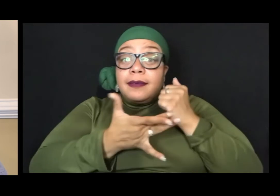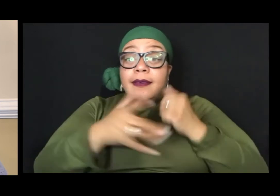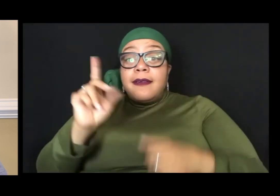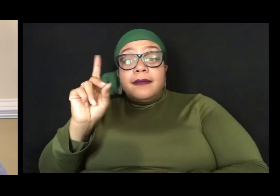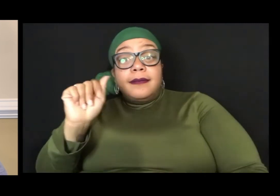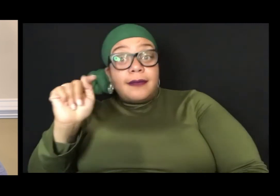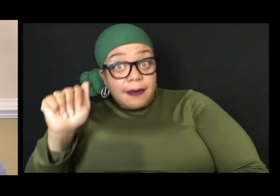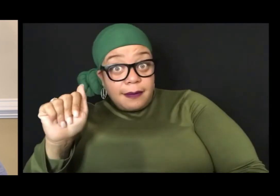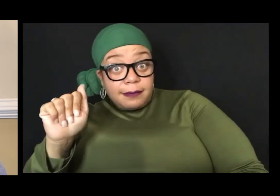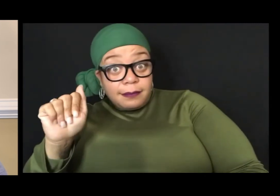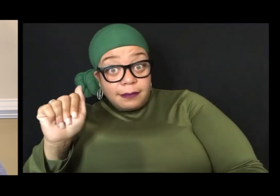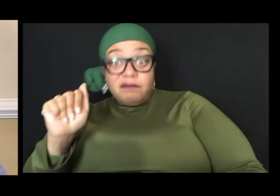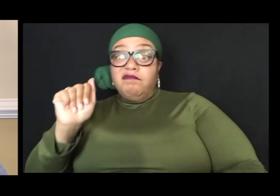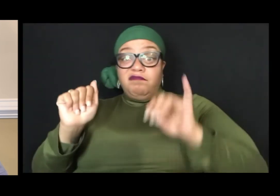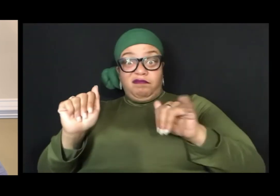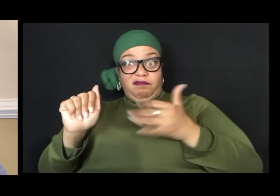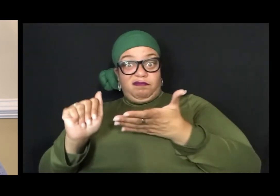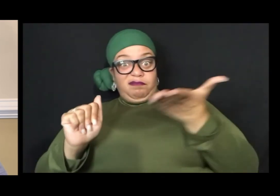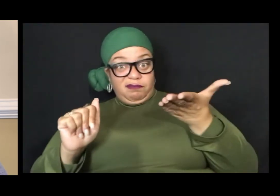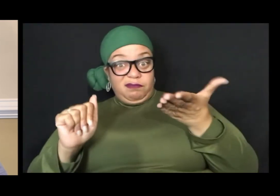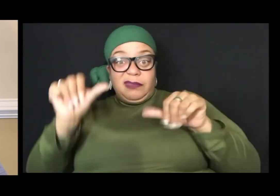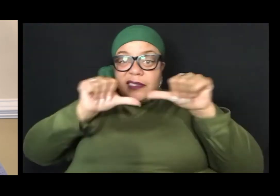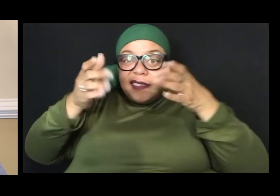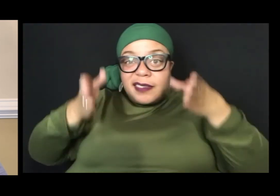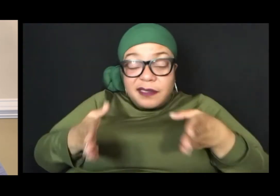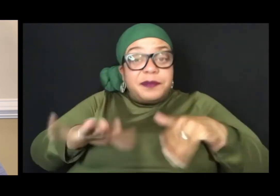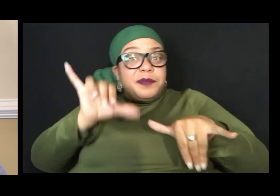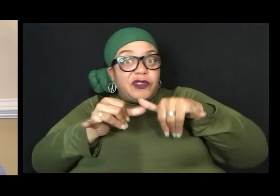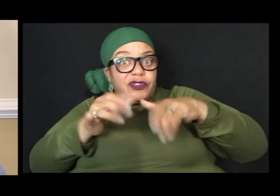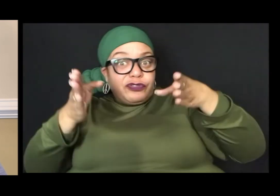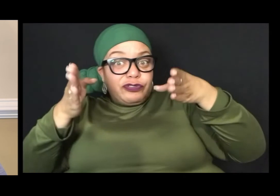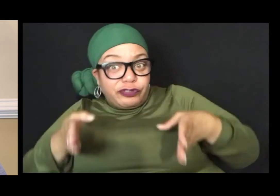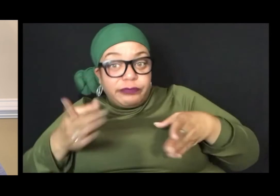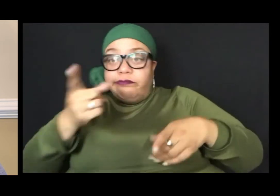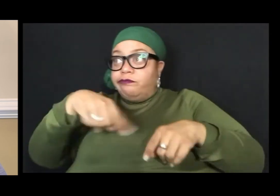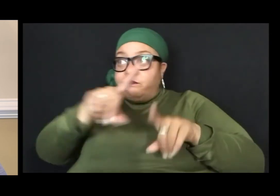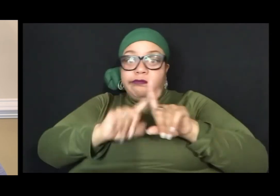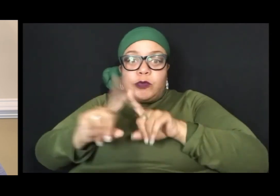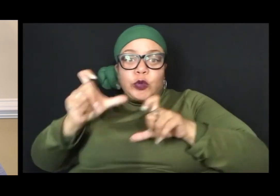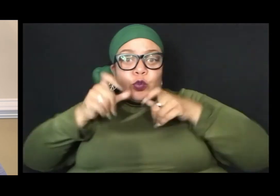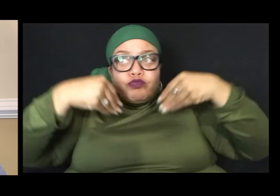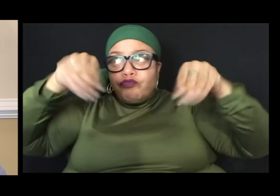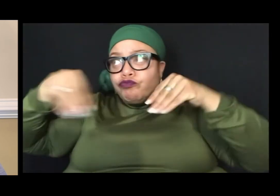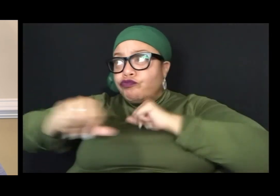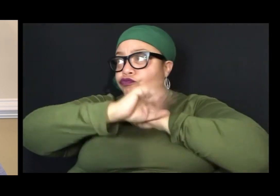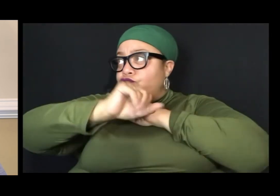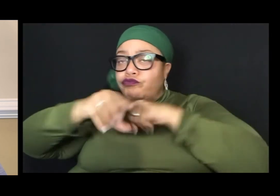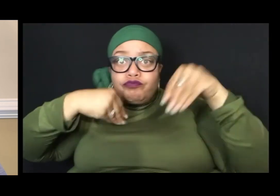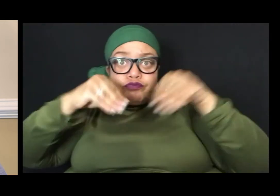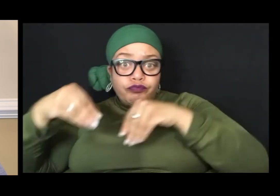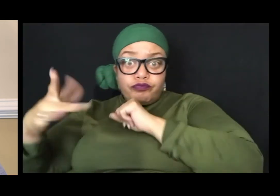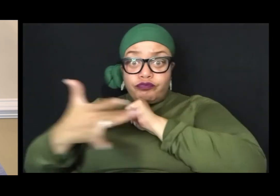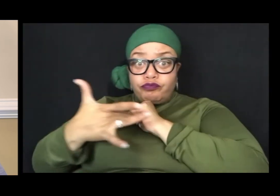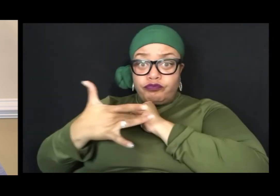Those who are involved with technology, data scientists, engineers, and those who market and sell technology must embrace a new way